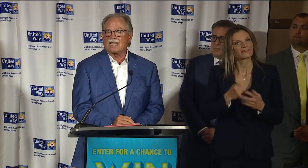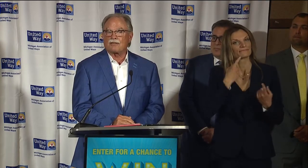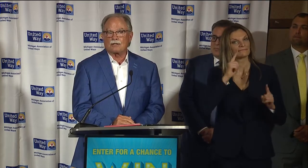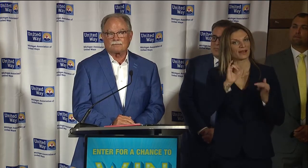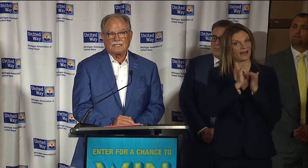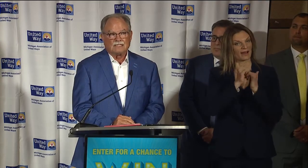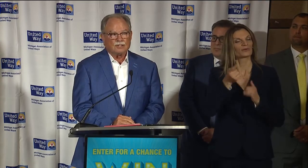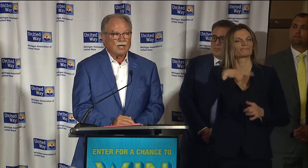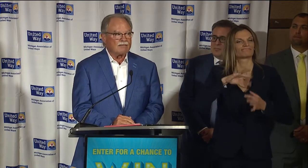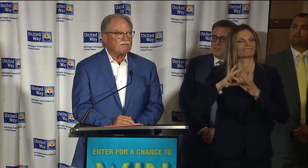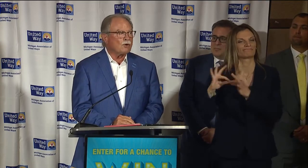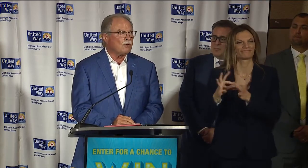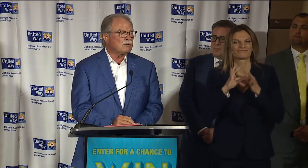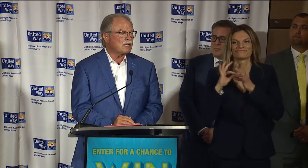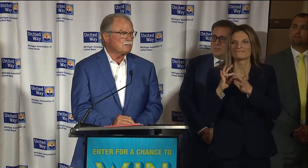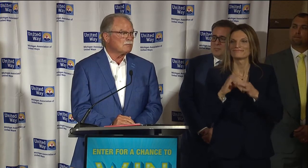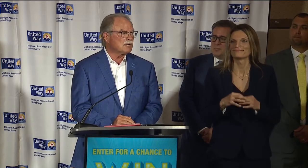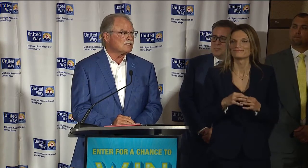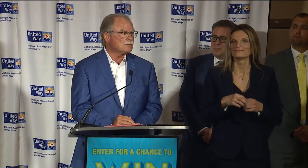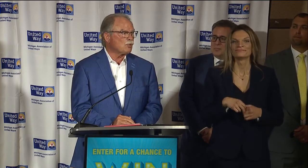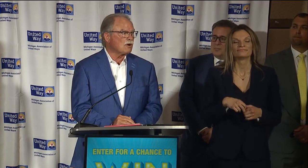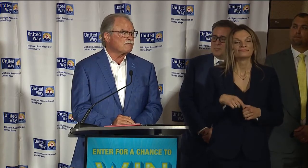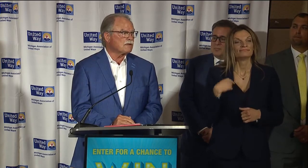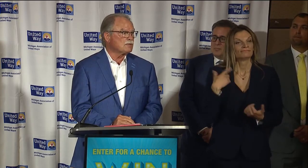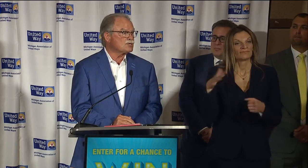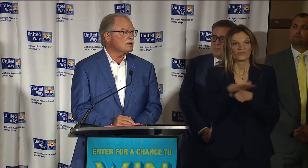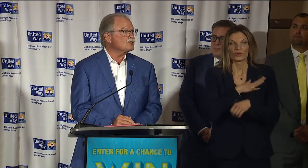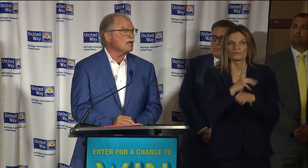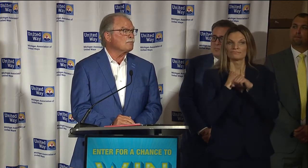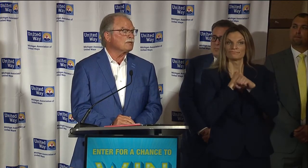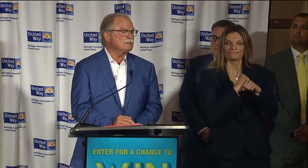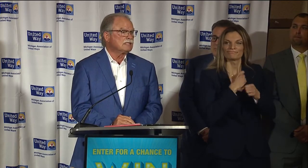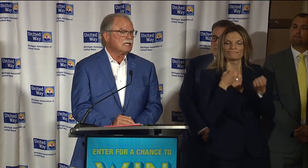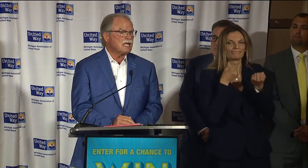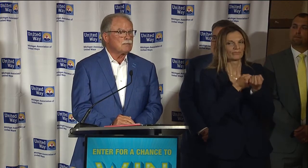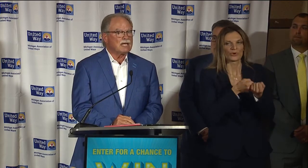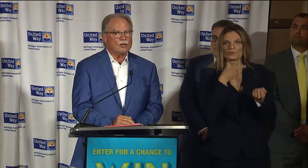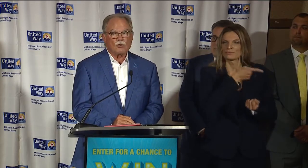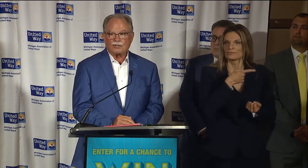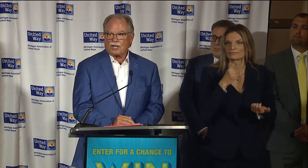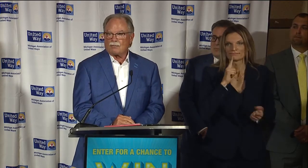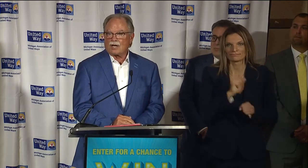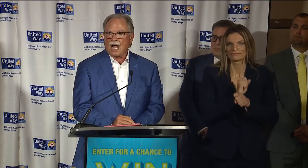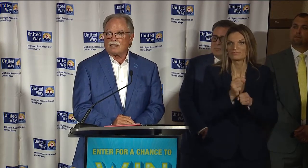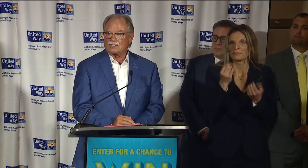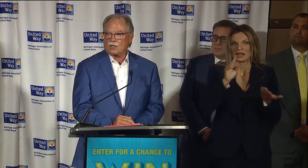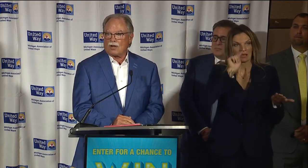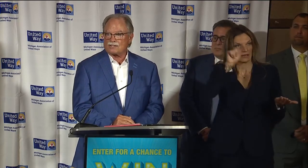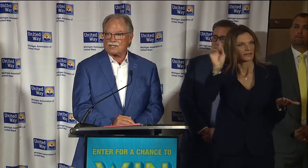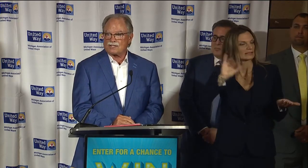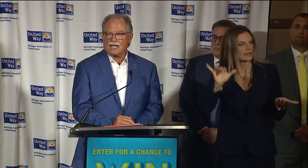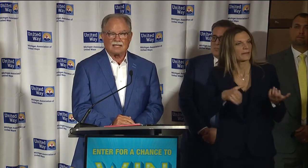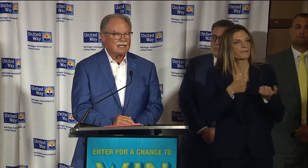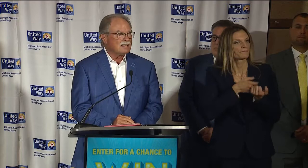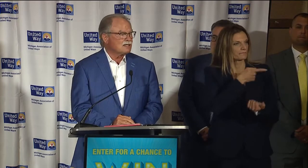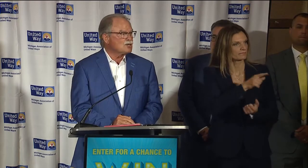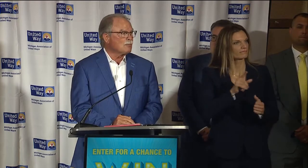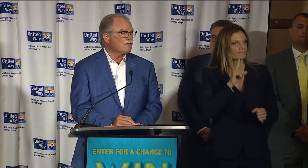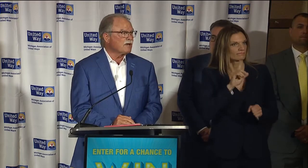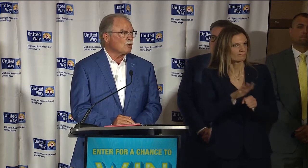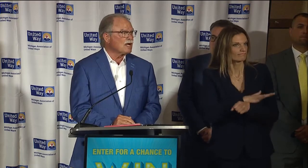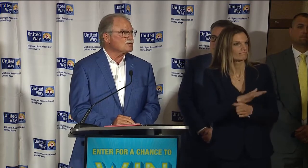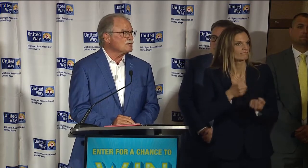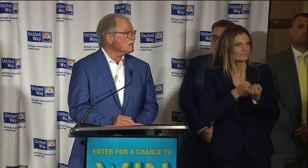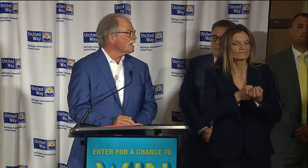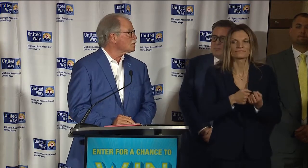working together. You have the full commitment and support from the Michigan Chamber and many local chamber colleagues across the state. The